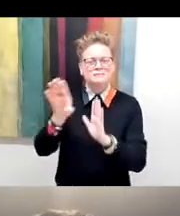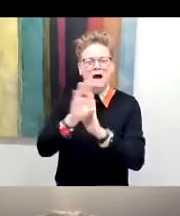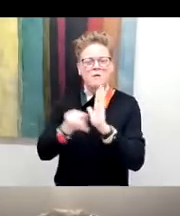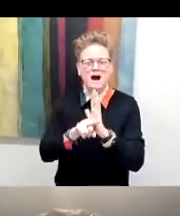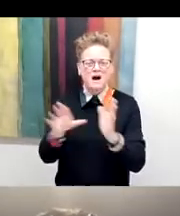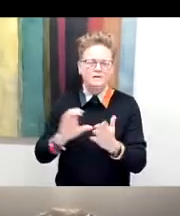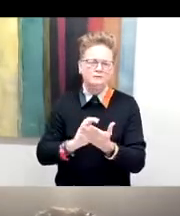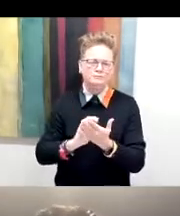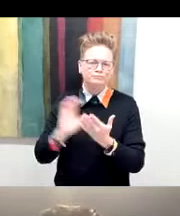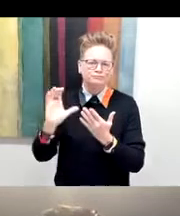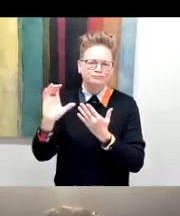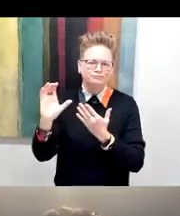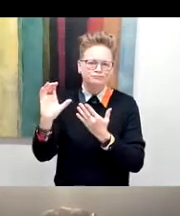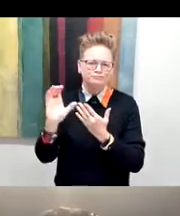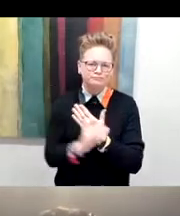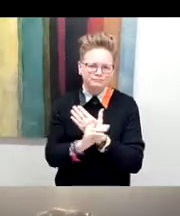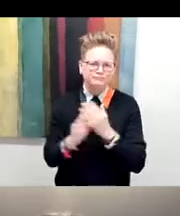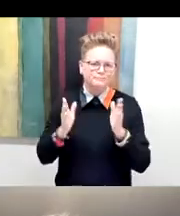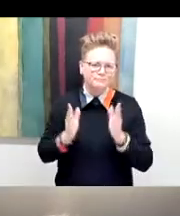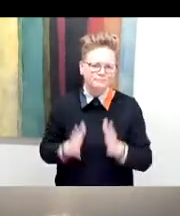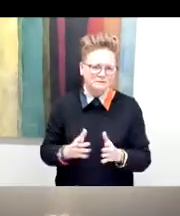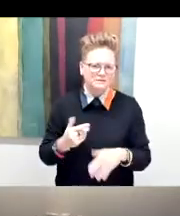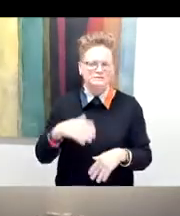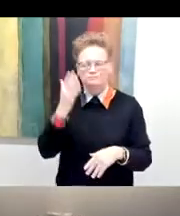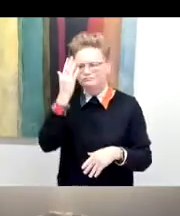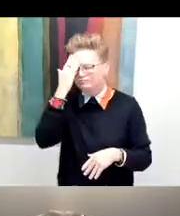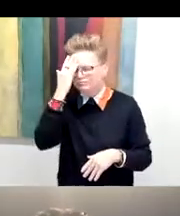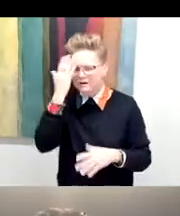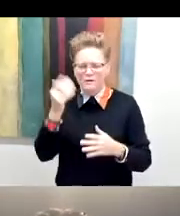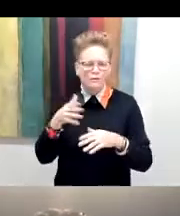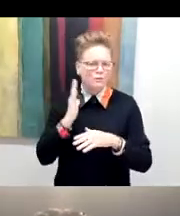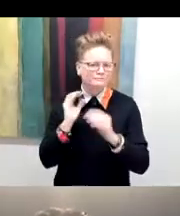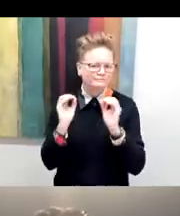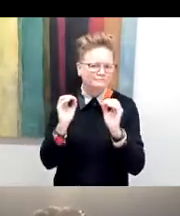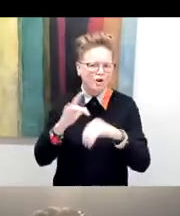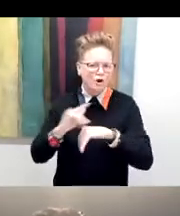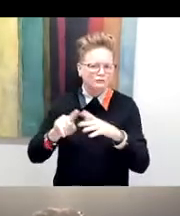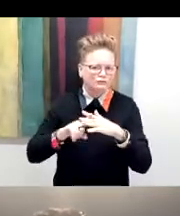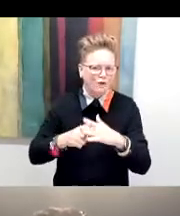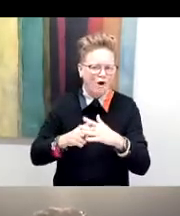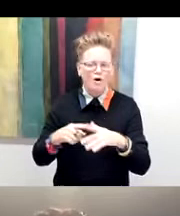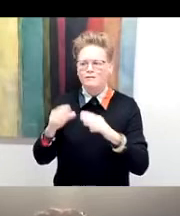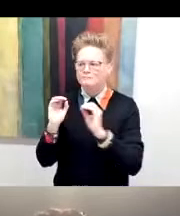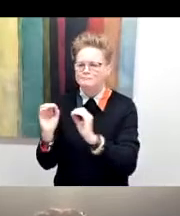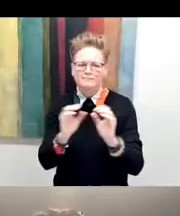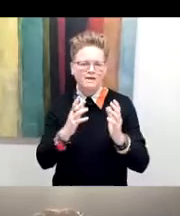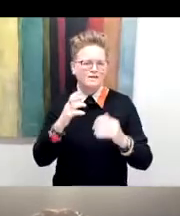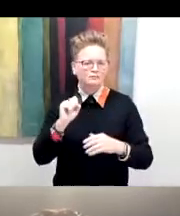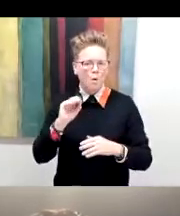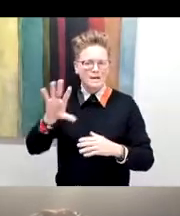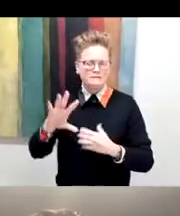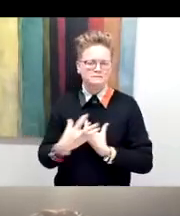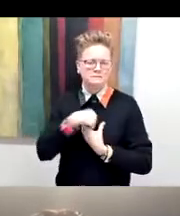and his background is, he used to teach early